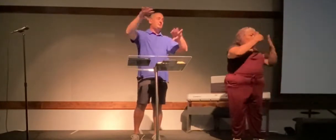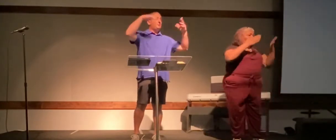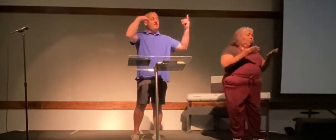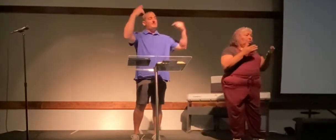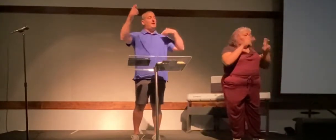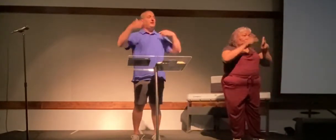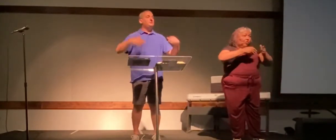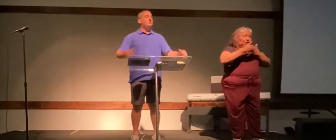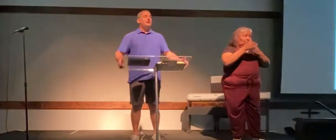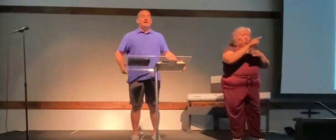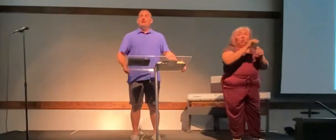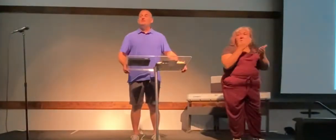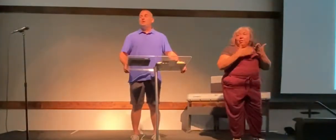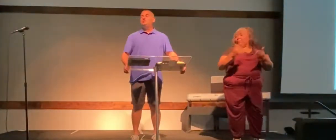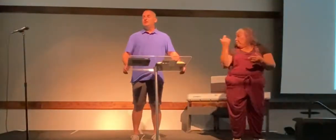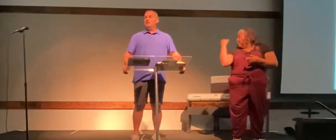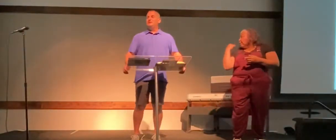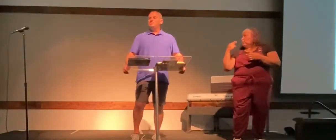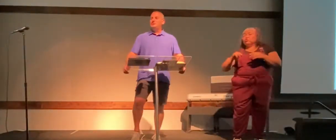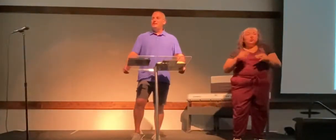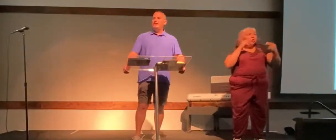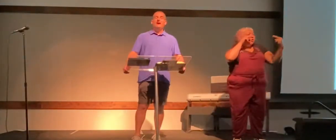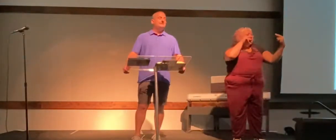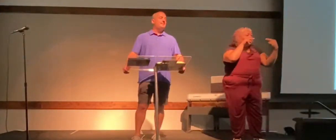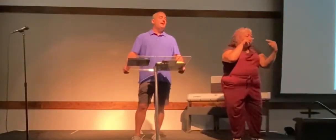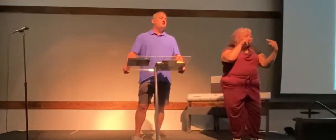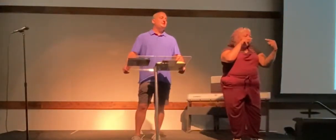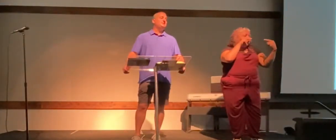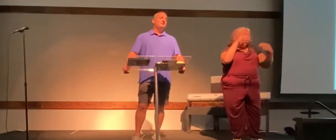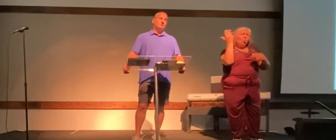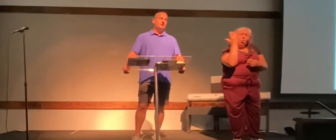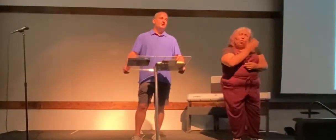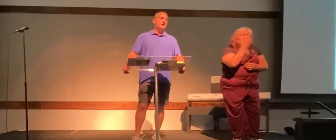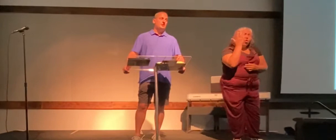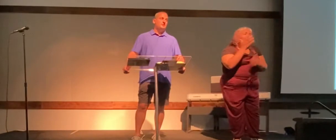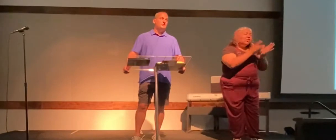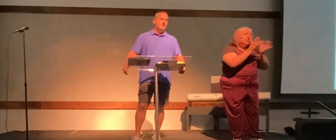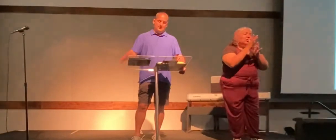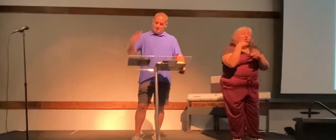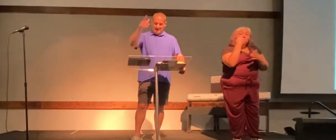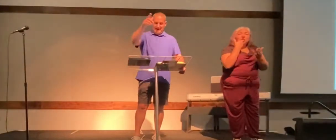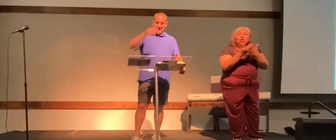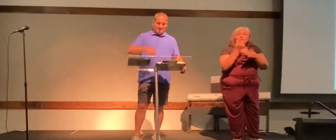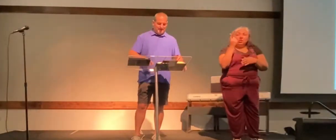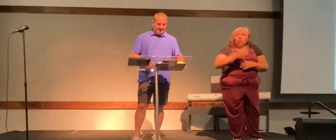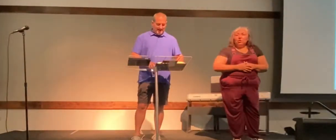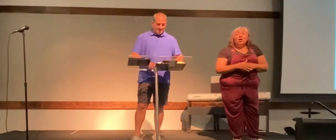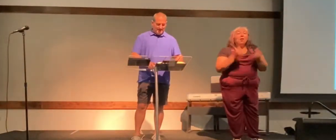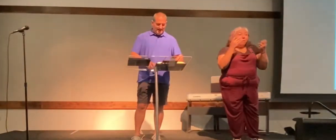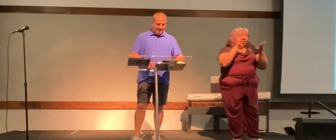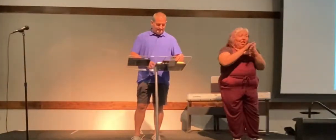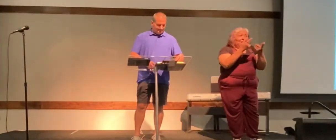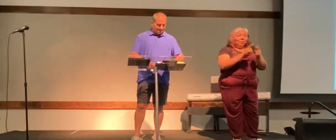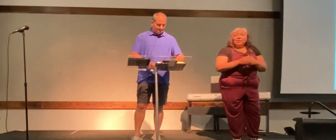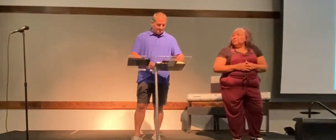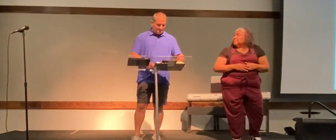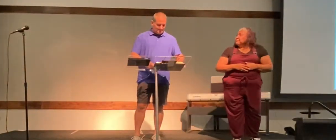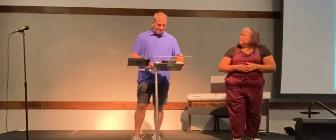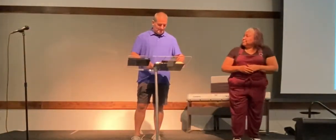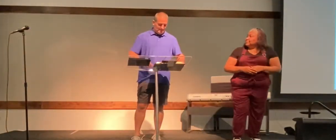next to you, or maybe behind you, and I just want you to look him straight in the eye and say, man, Jesus looks really good on you. Make it happen. Make it happen right now.